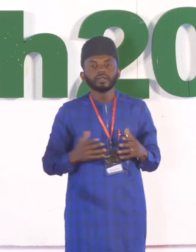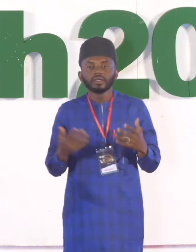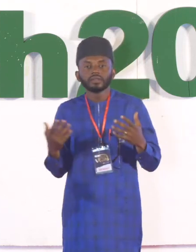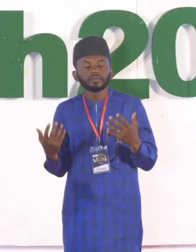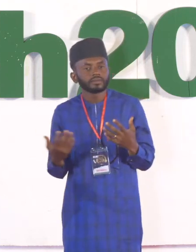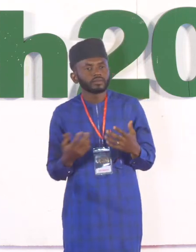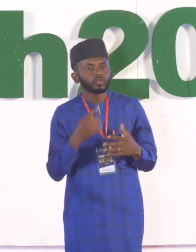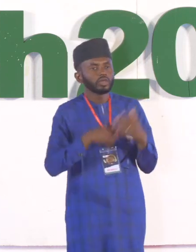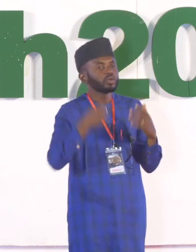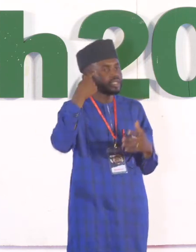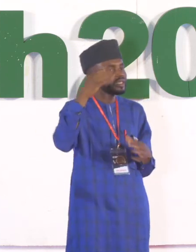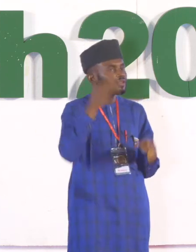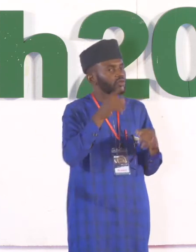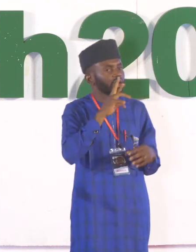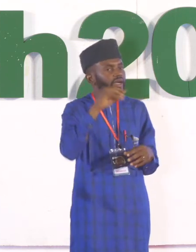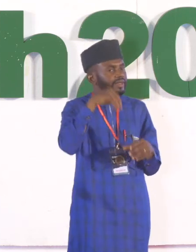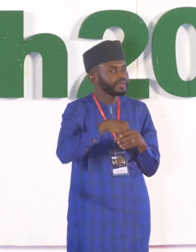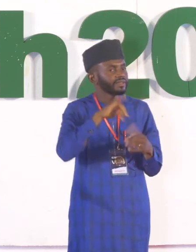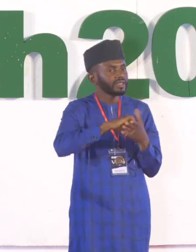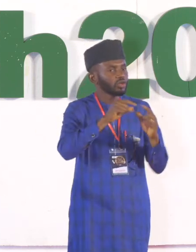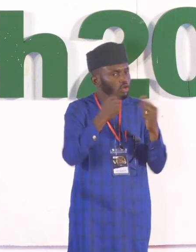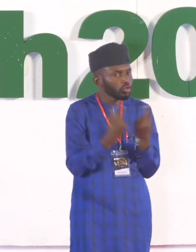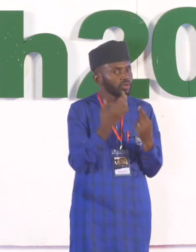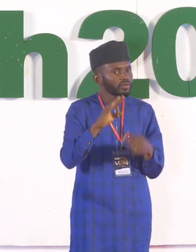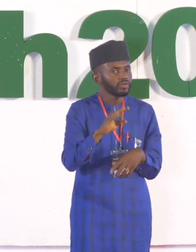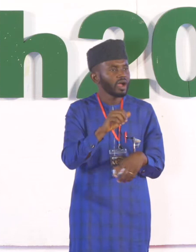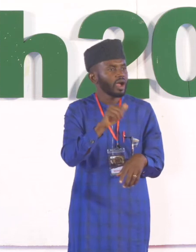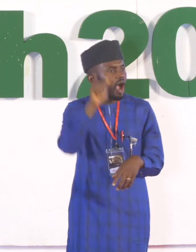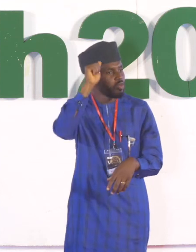that group of Sayyidina Abu Bakr? Do you think you are the one?